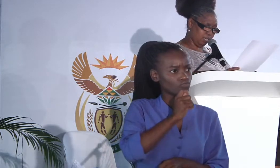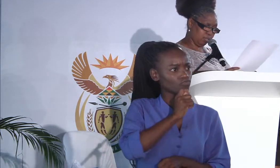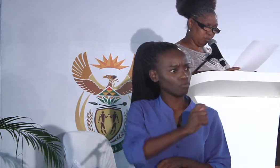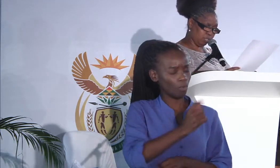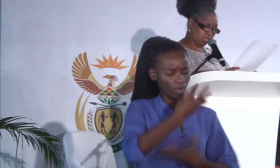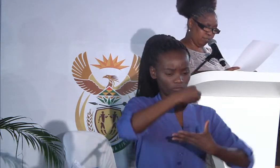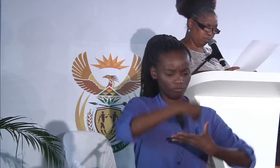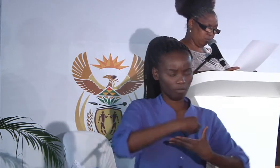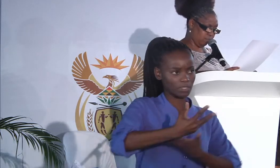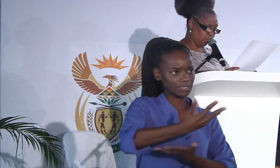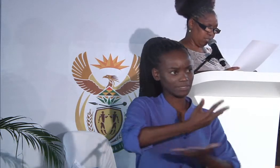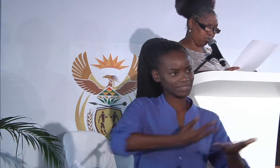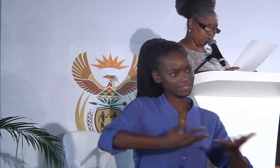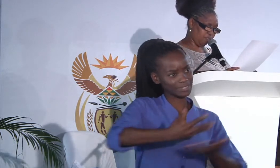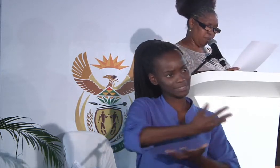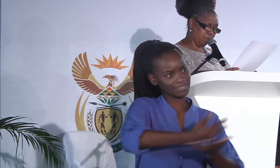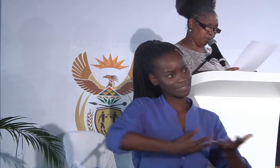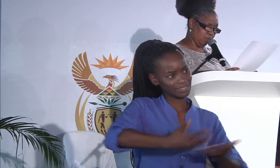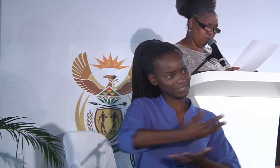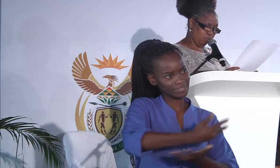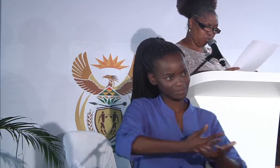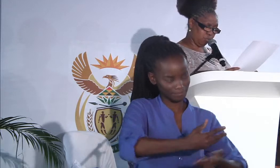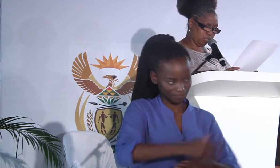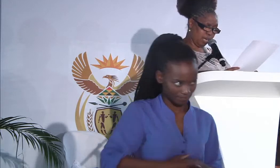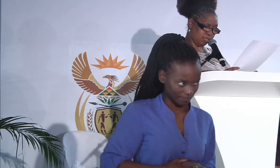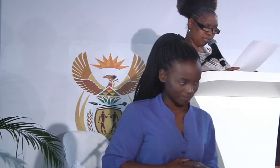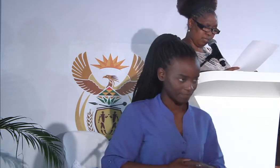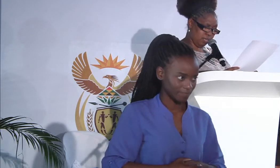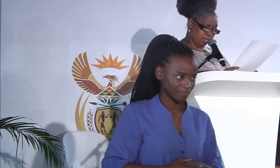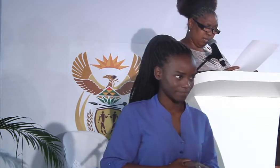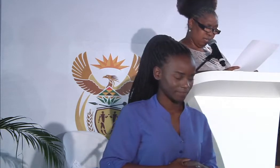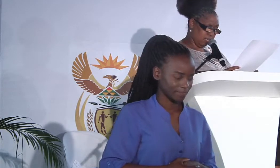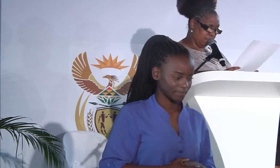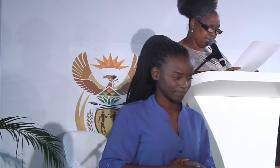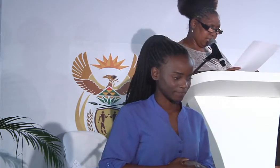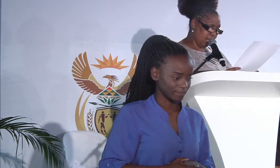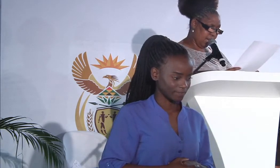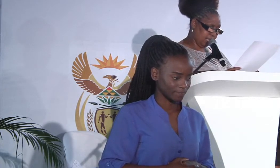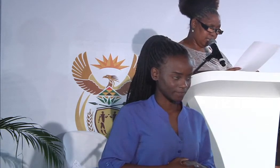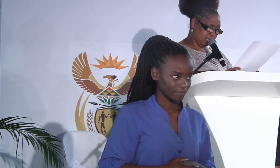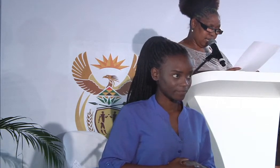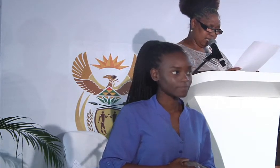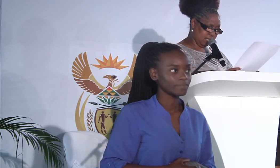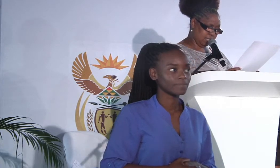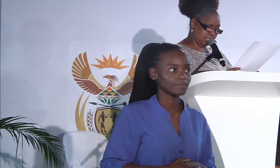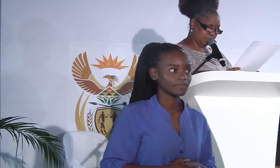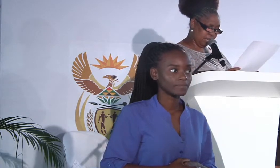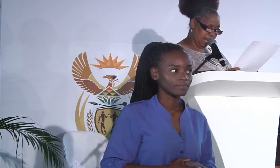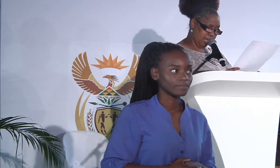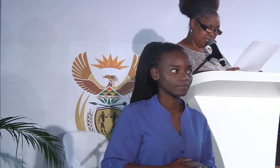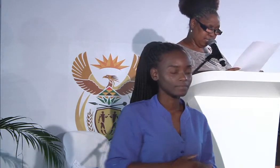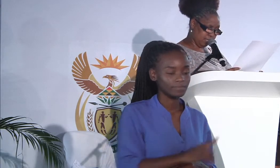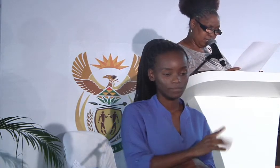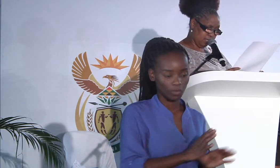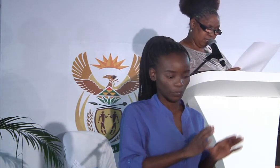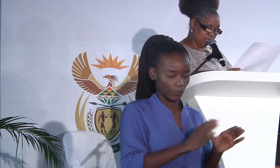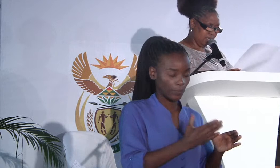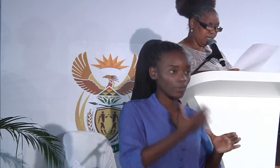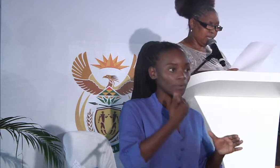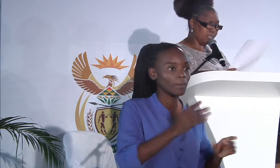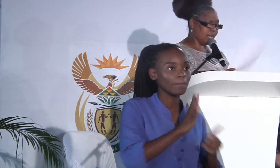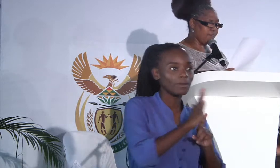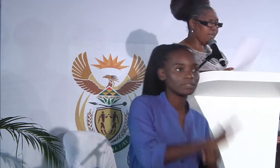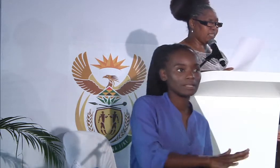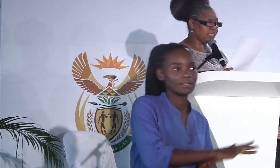is not given to the voices of people who use drugs, the marginalized and the decriminalized.